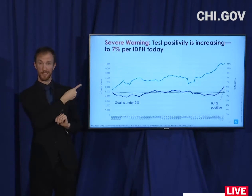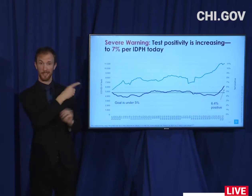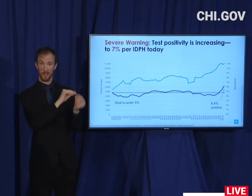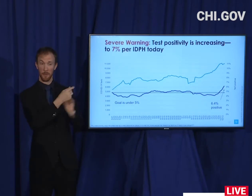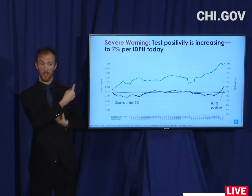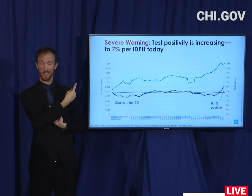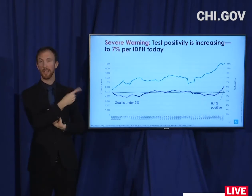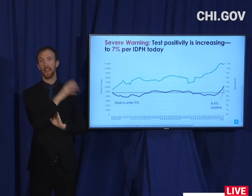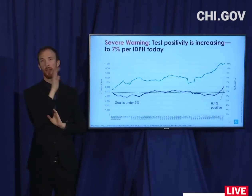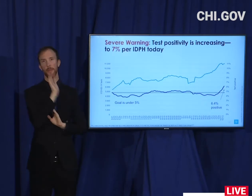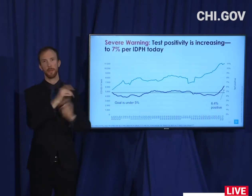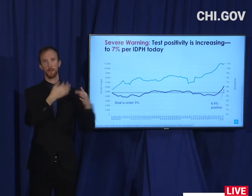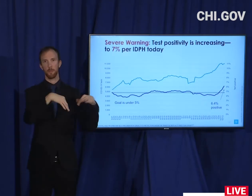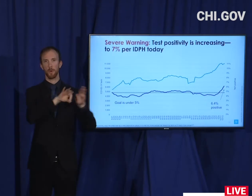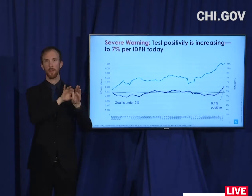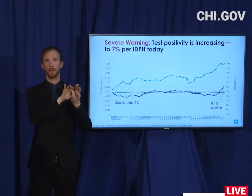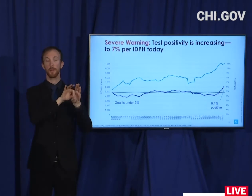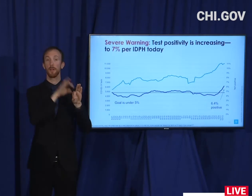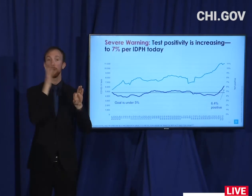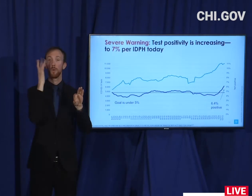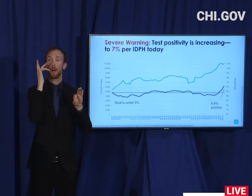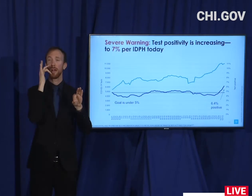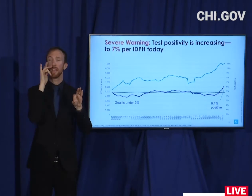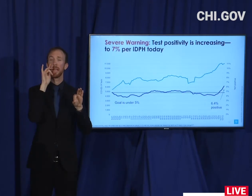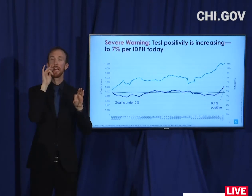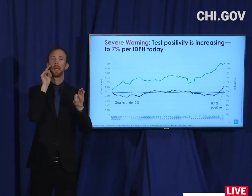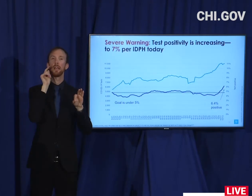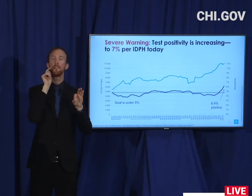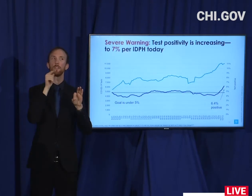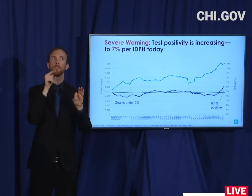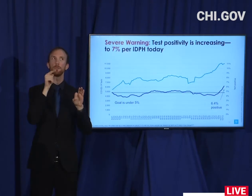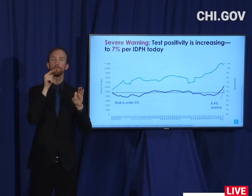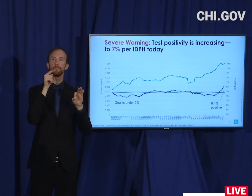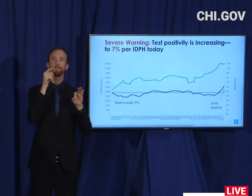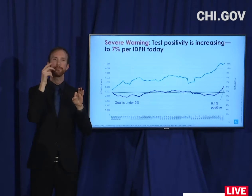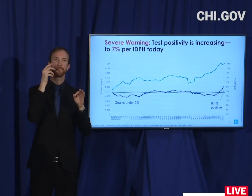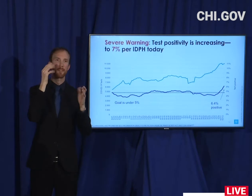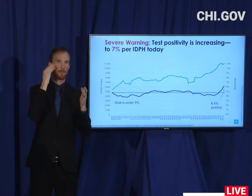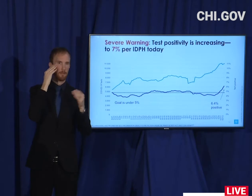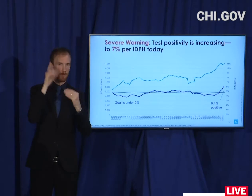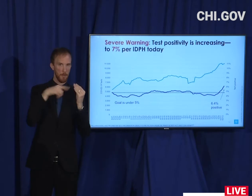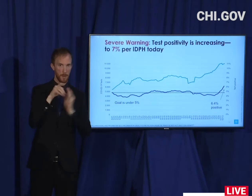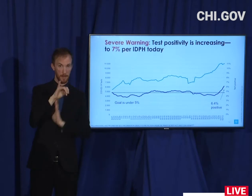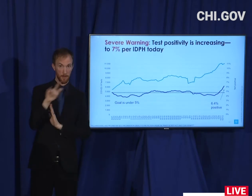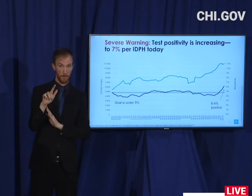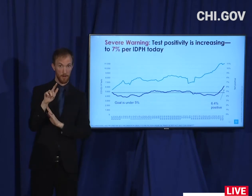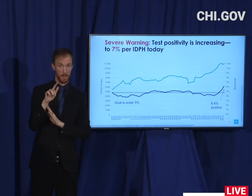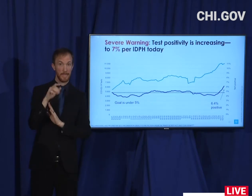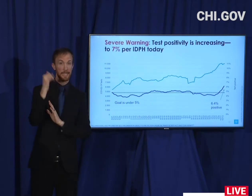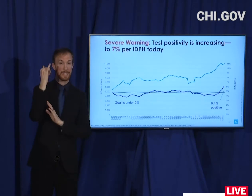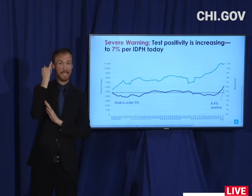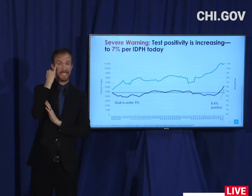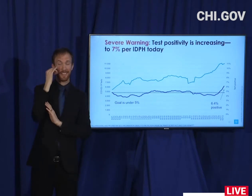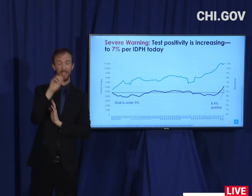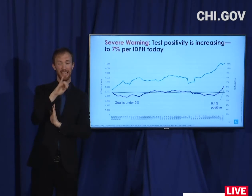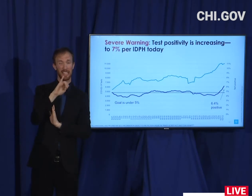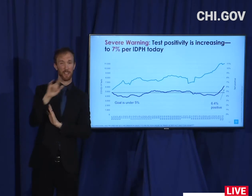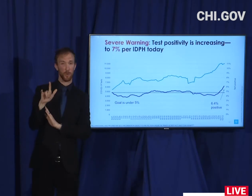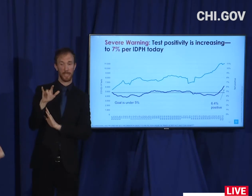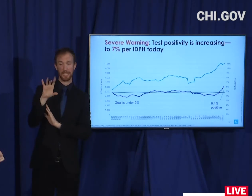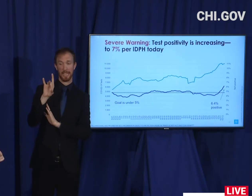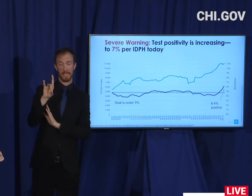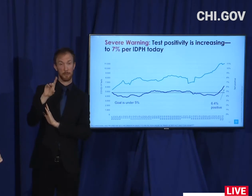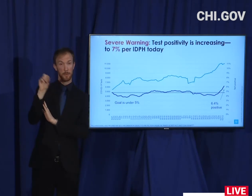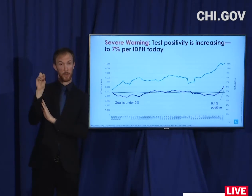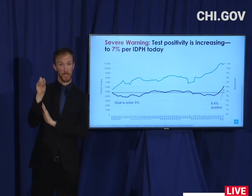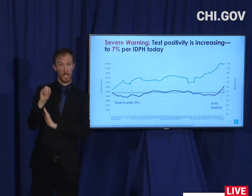to what's going on around Illinois, when we hit 8% positivity, even further